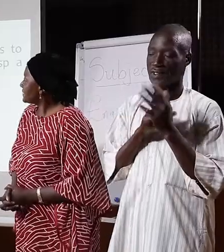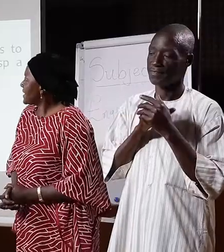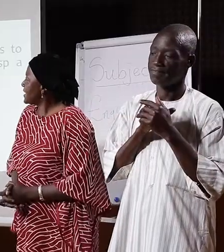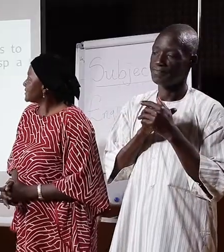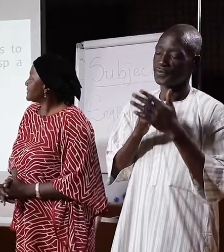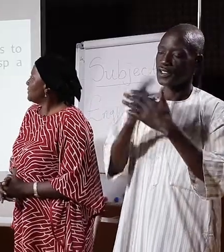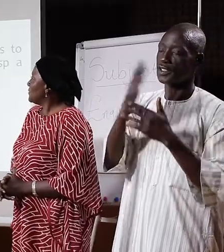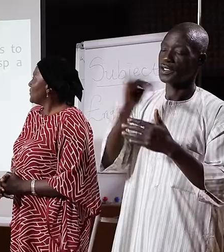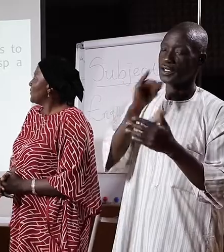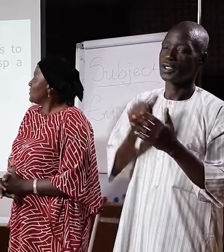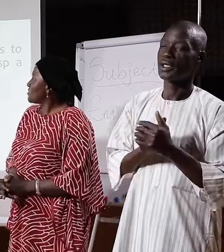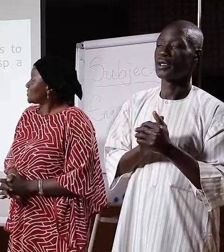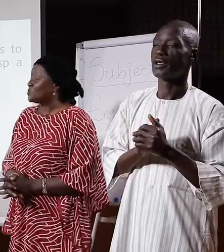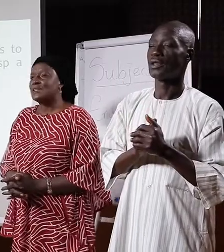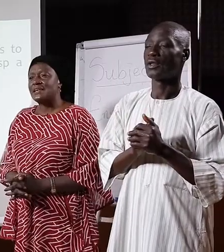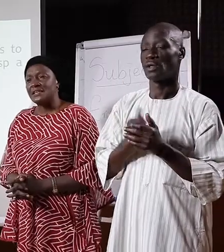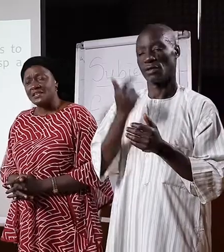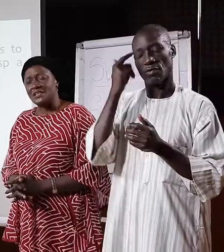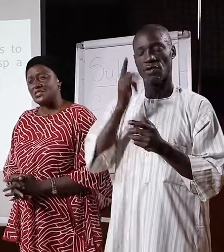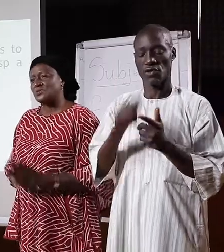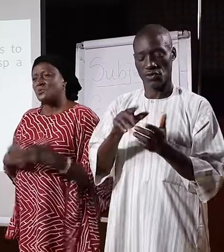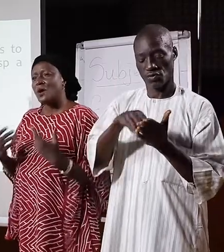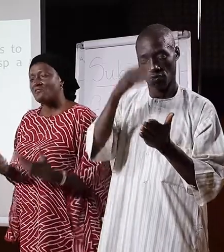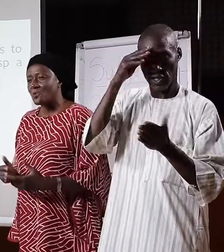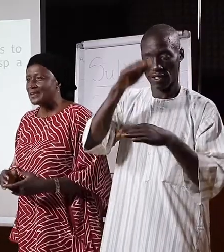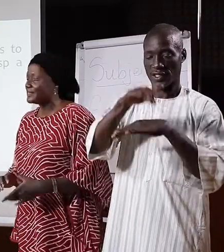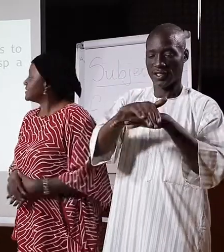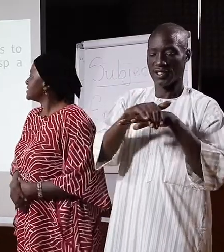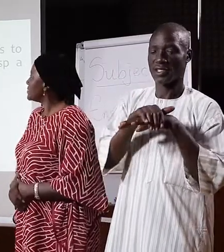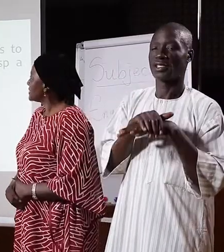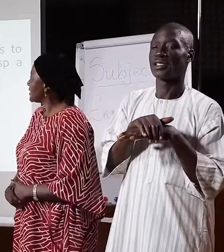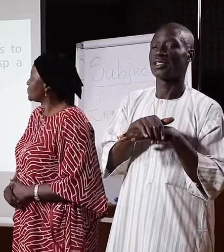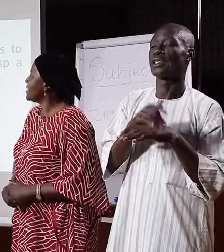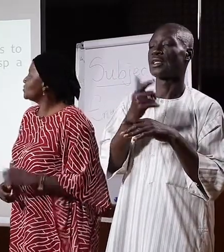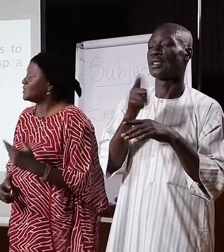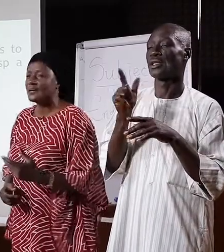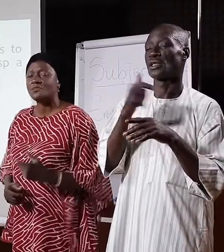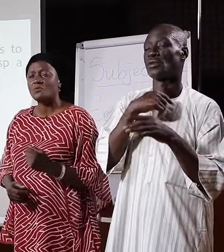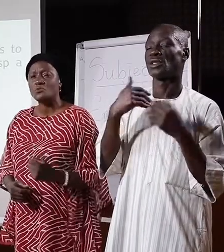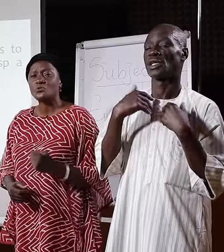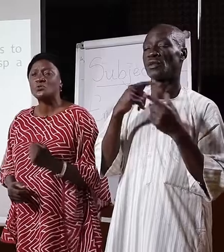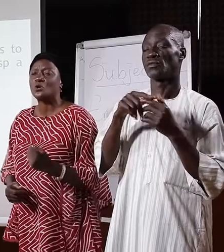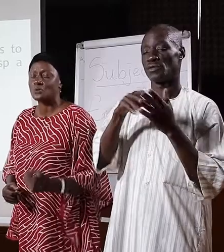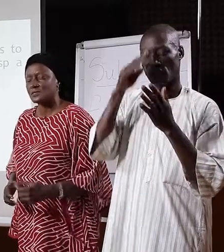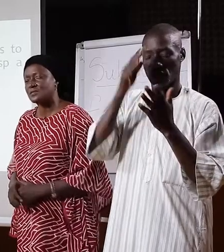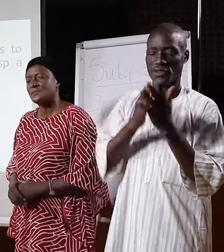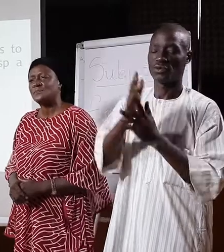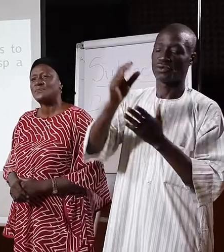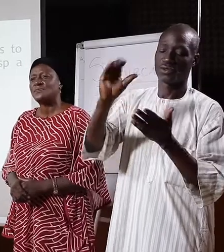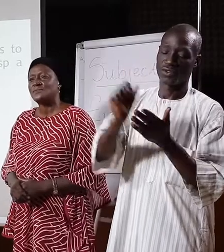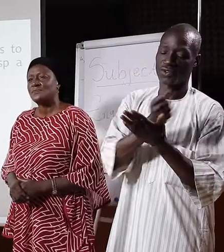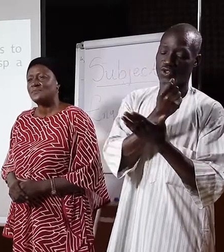The next thing is, for us to learn English, to have fun in the English language class, we need to learn through